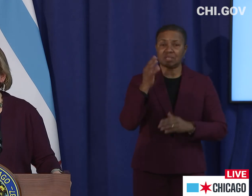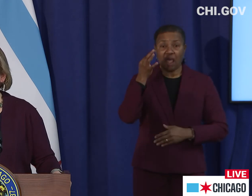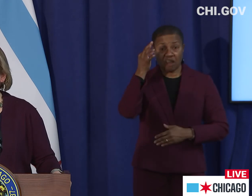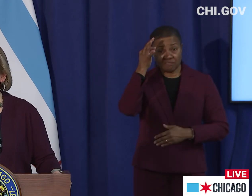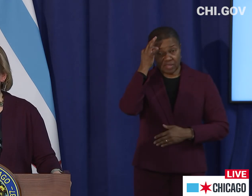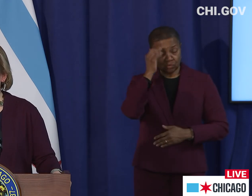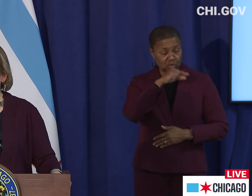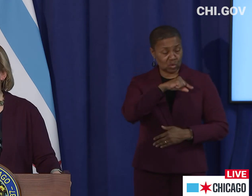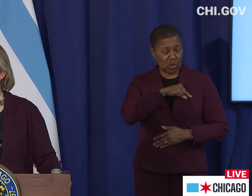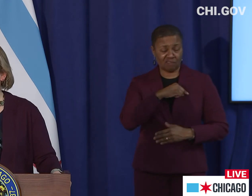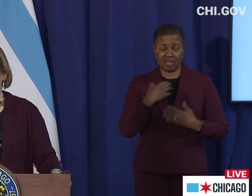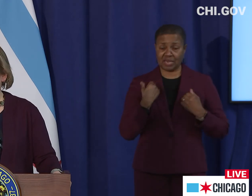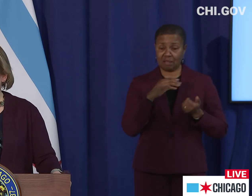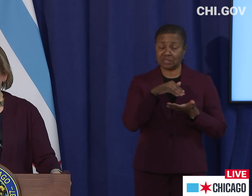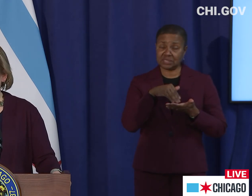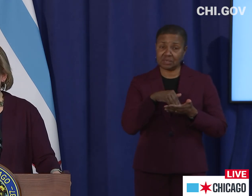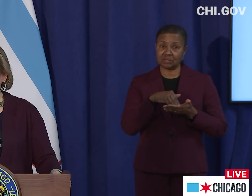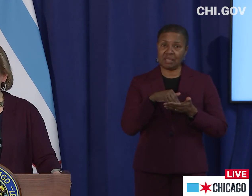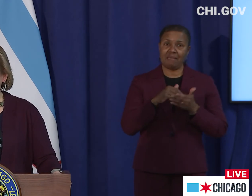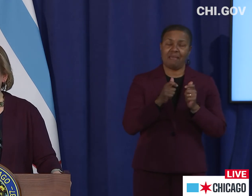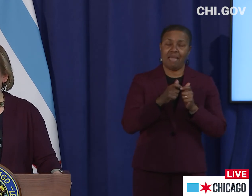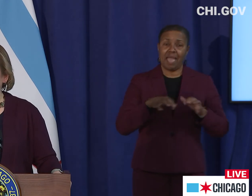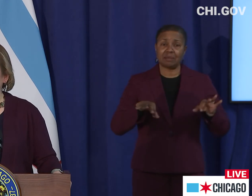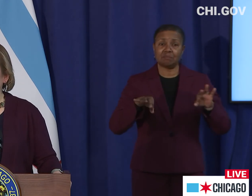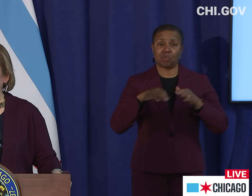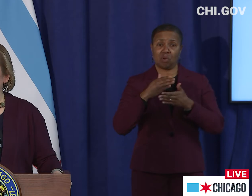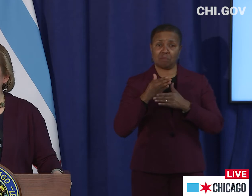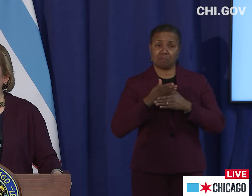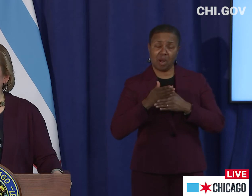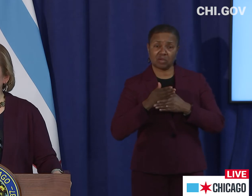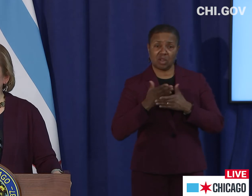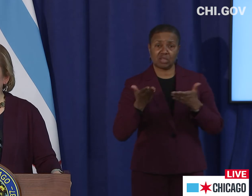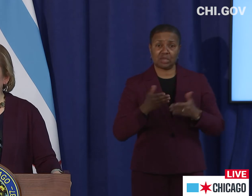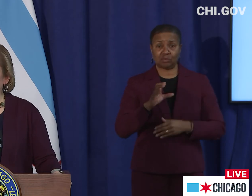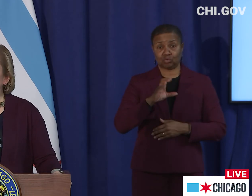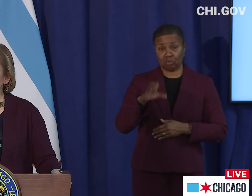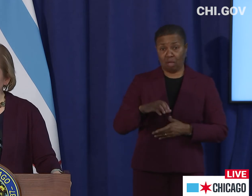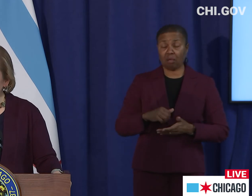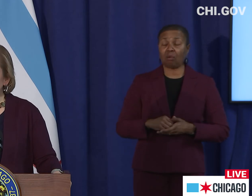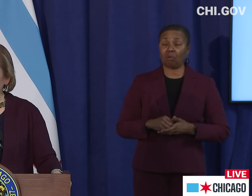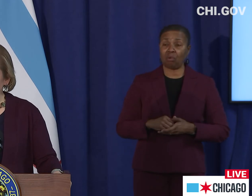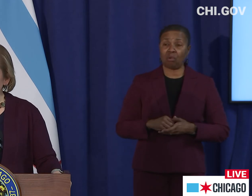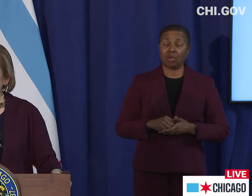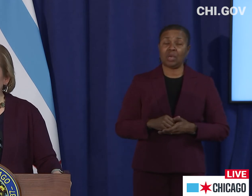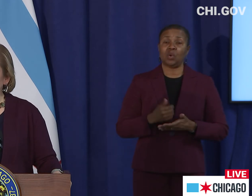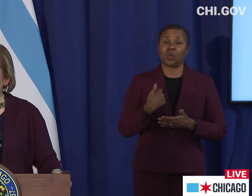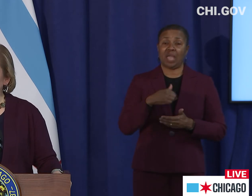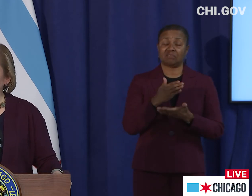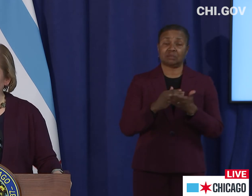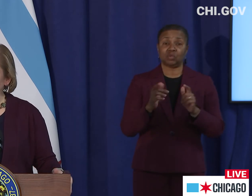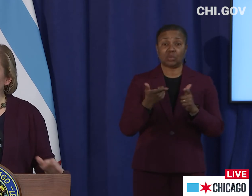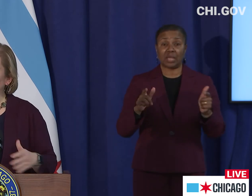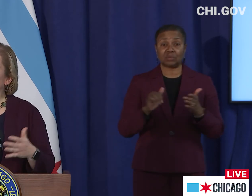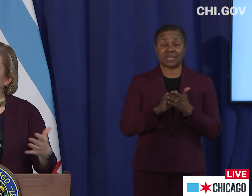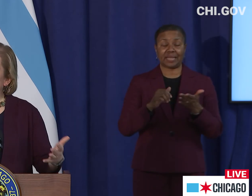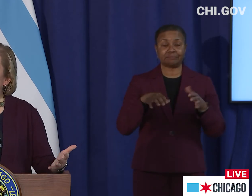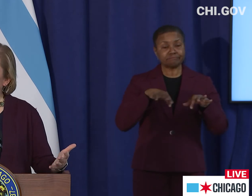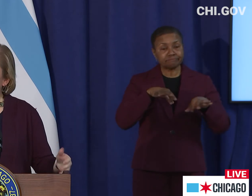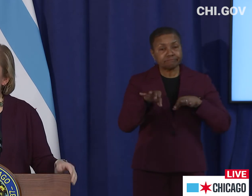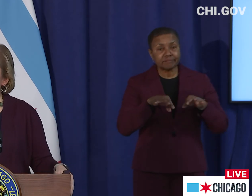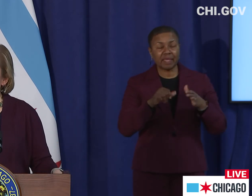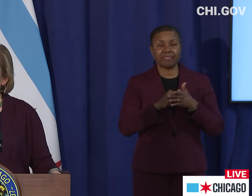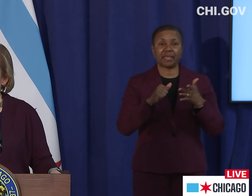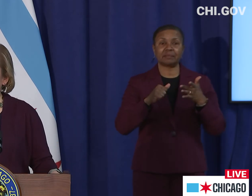health centers, who are our major partner in the clinical space here in Chicago. And so There's some new language that really lays out what